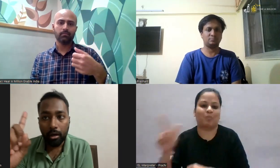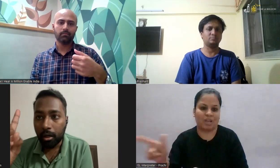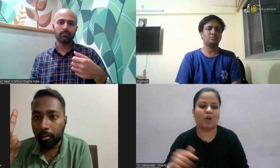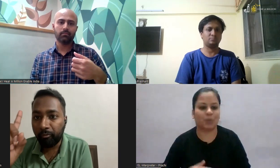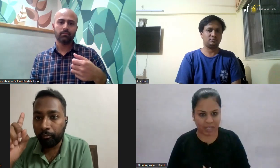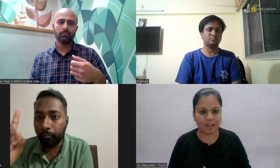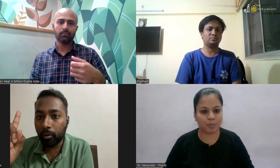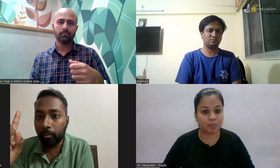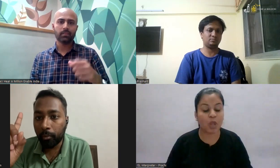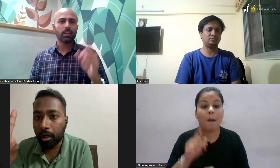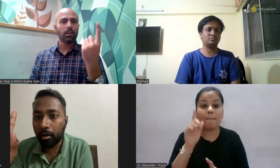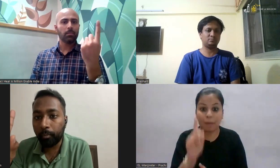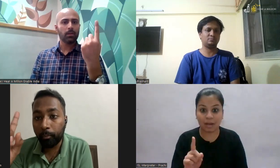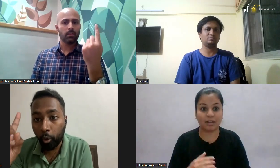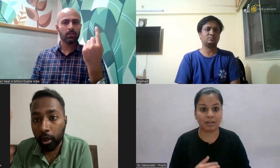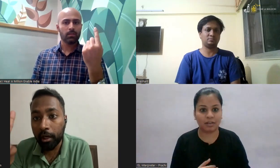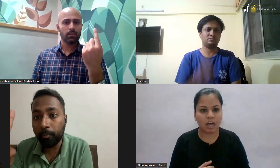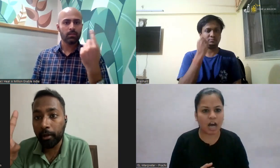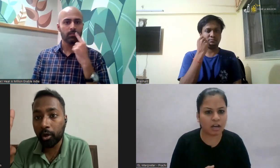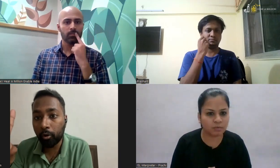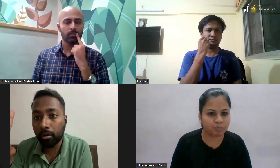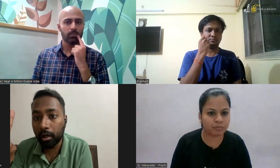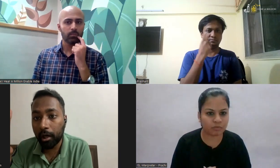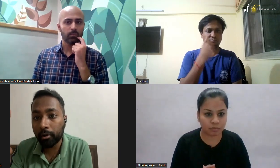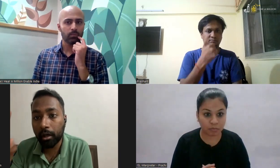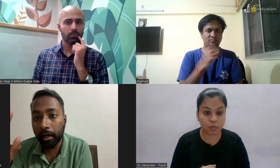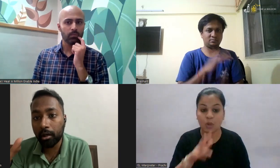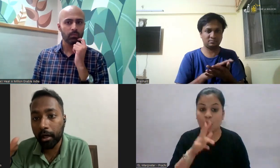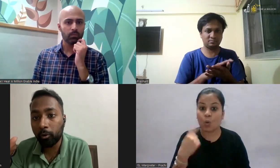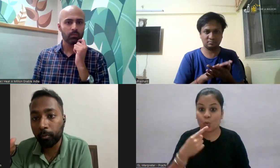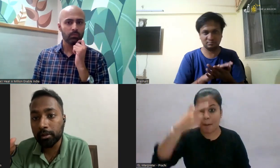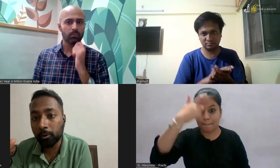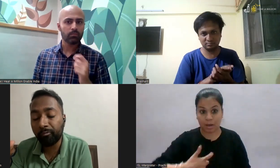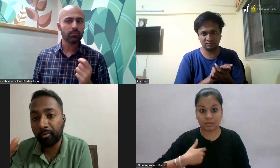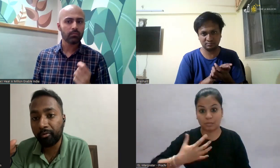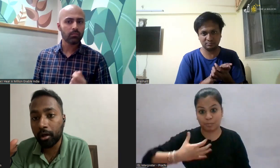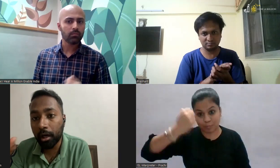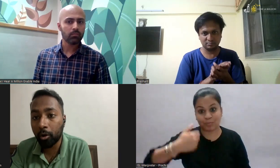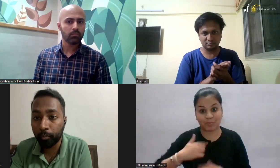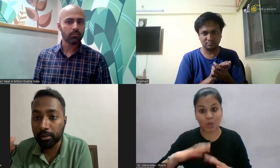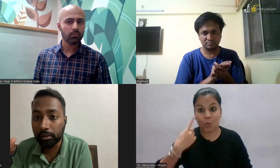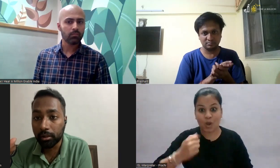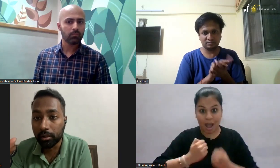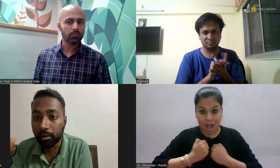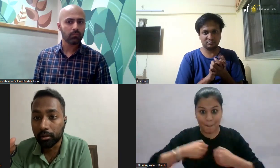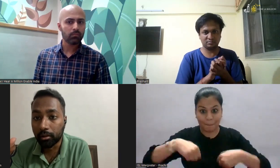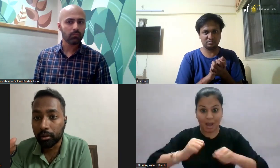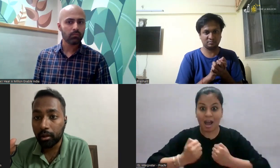but Okay. but only PA owner driver can get rupees of 15 lakh